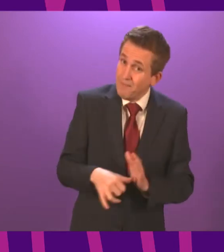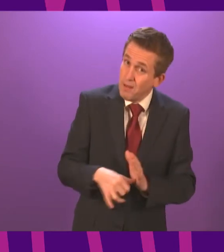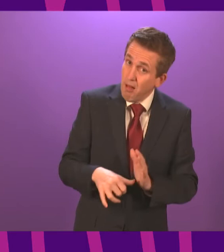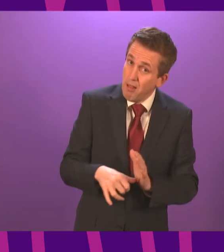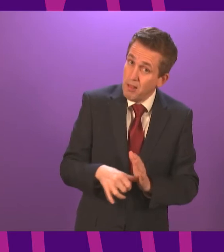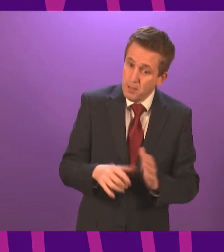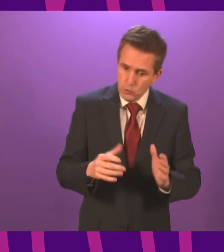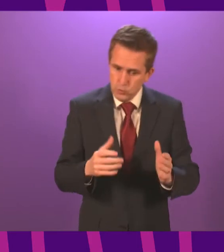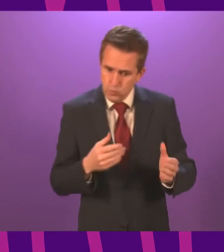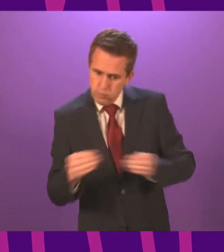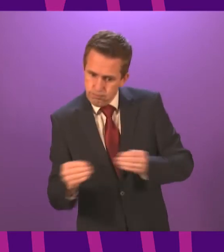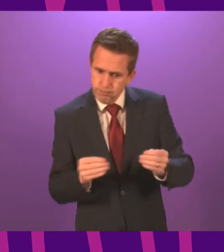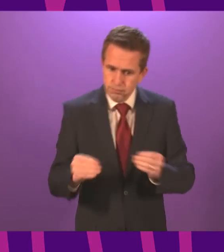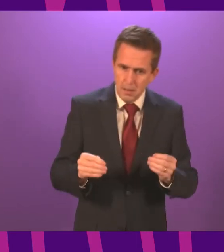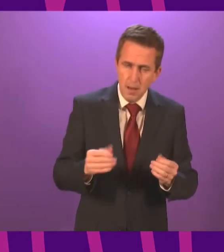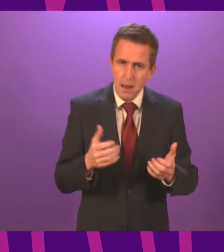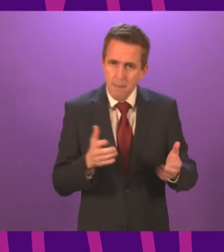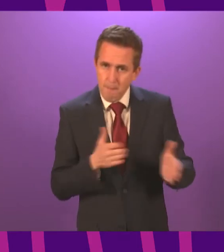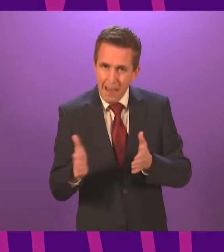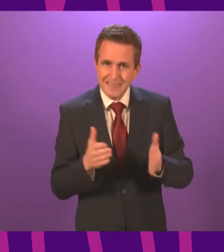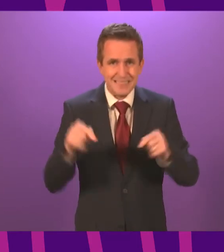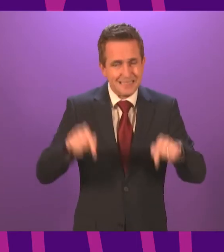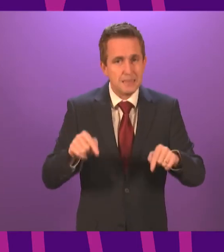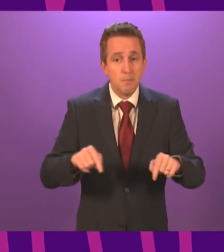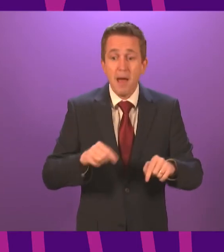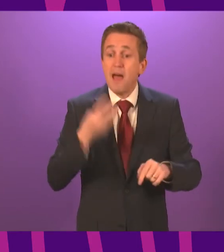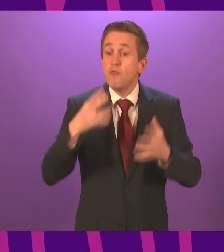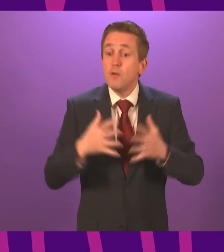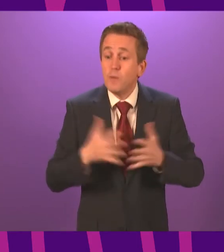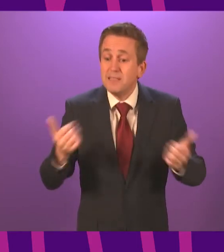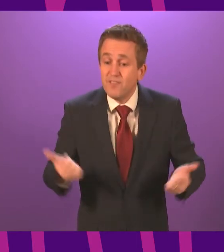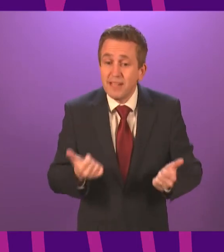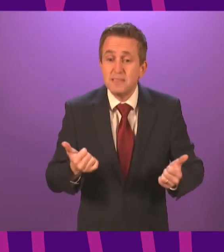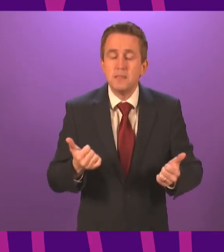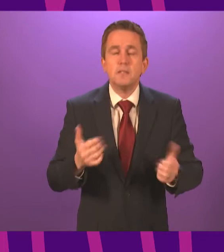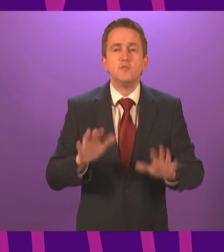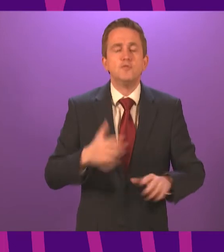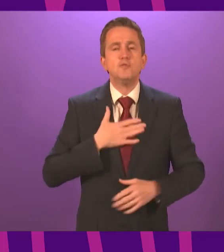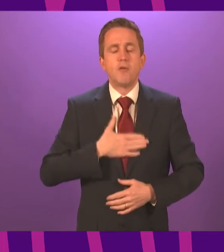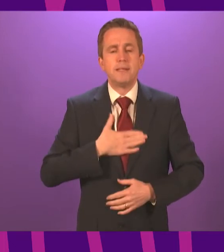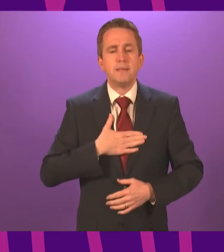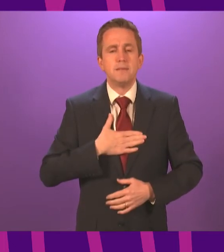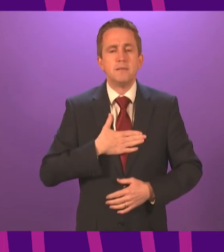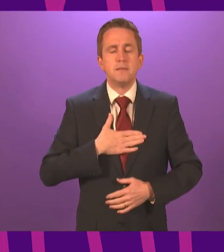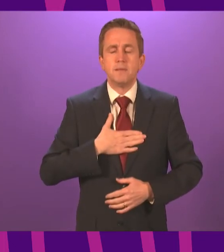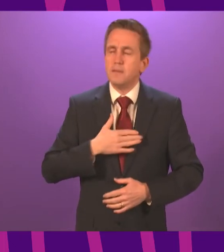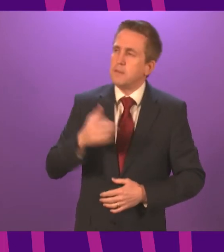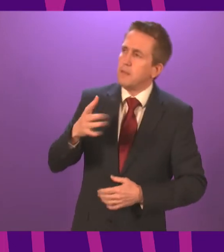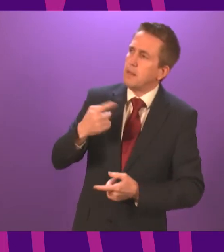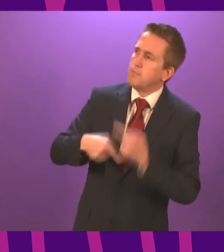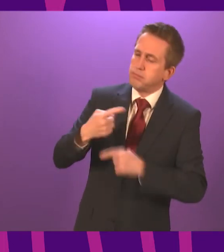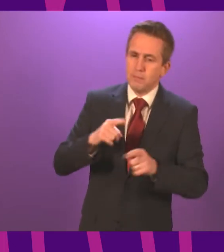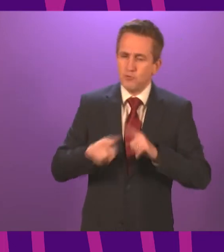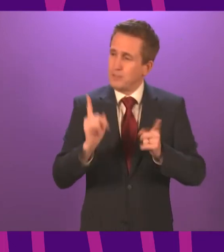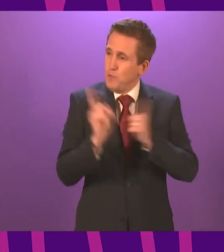we're going to continue to make sure, though, that people can, after the 3 weeks, forgive me, Presiding Officer, I was trying to